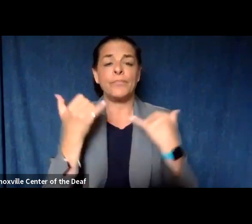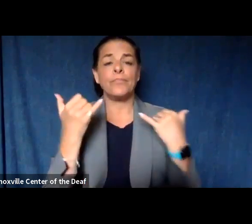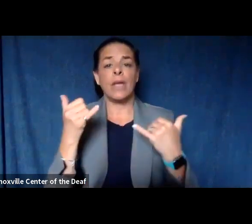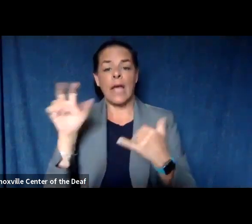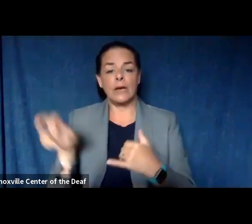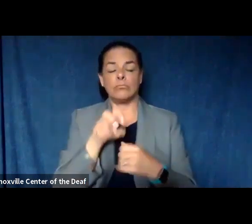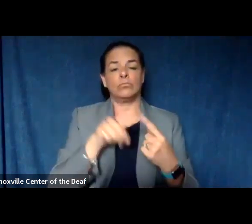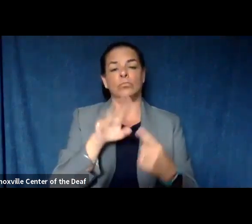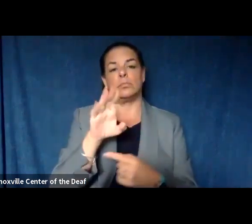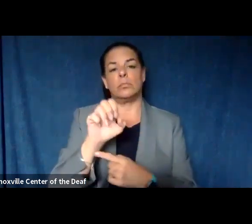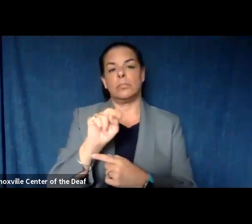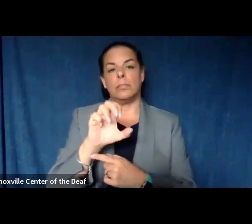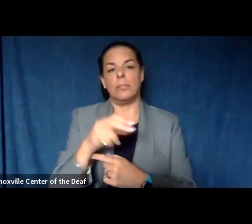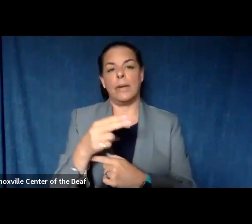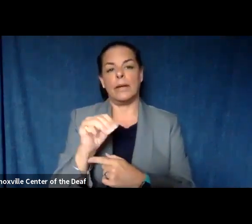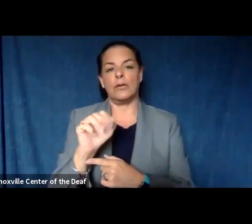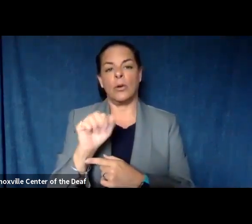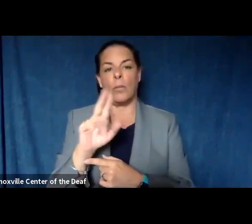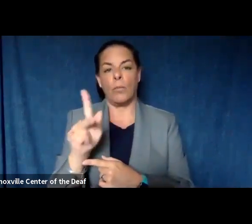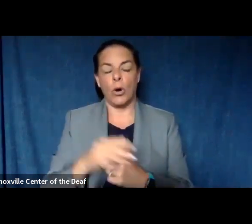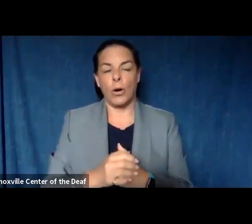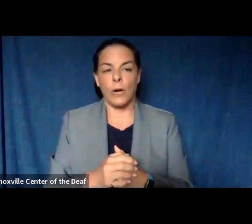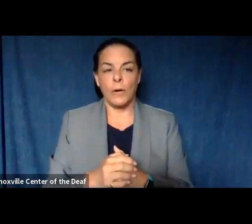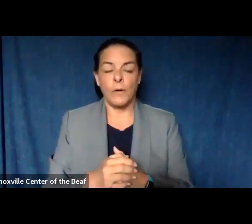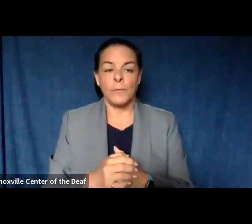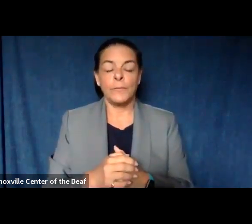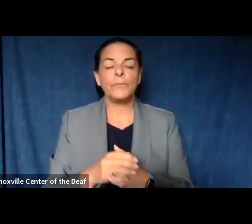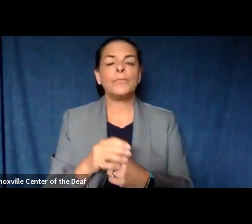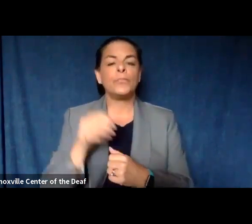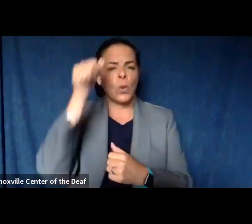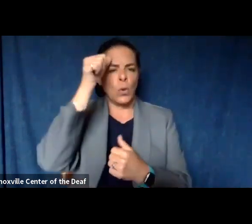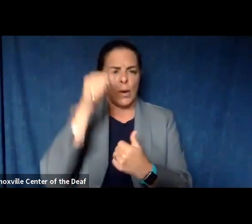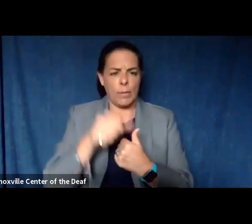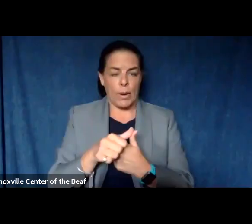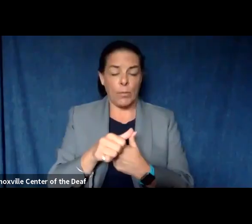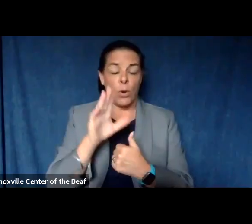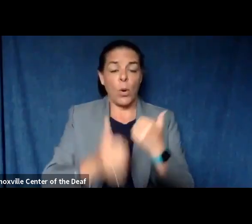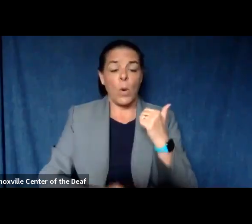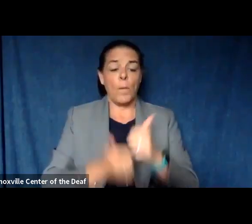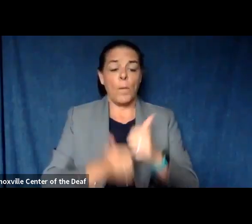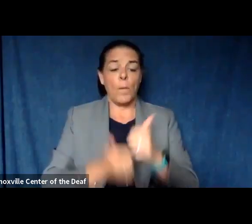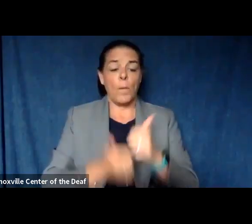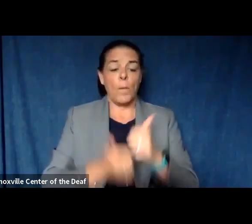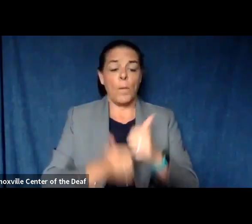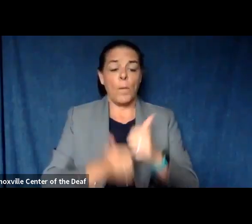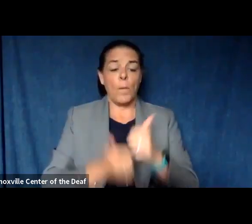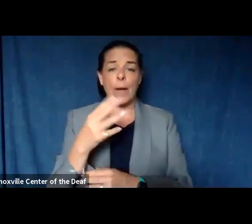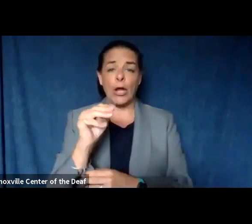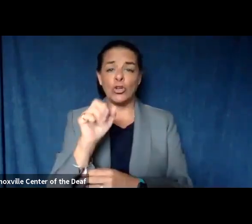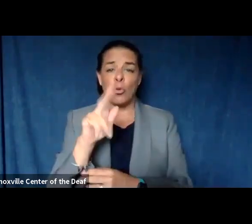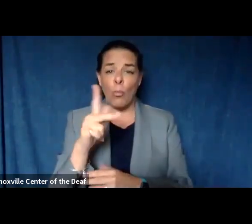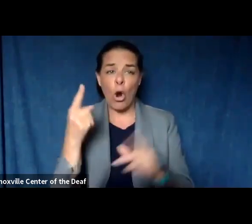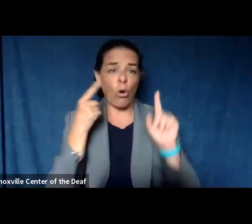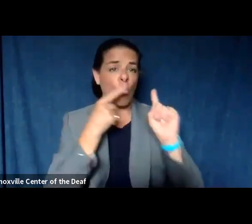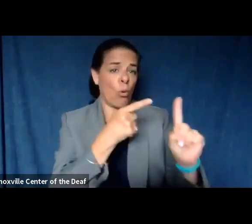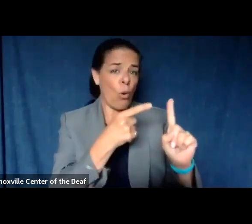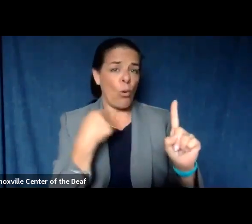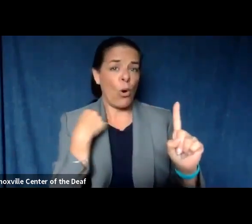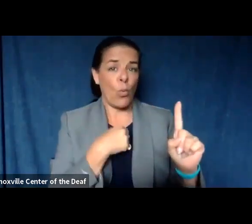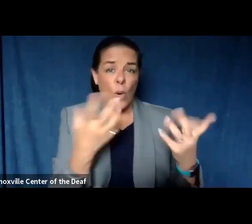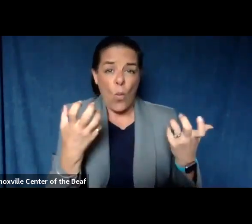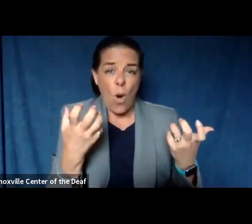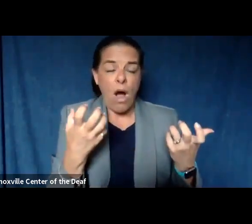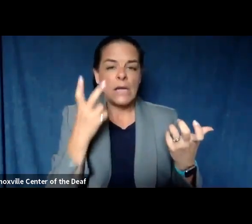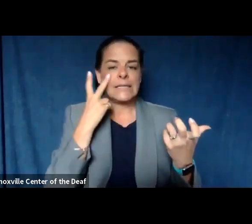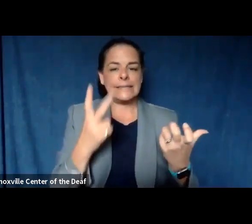to the benchmarks. As a reminder, for the majority of our benchmarks, what we want to see is no